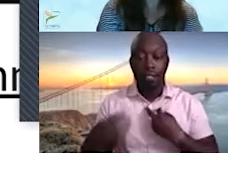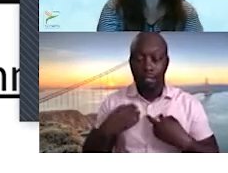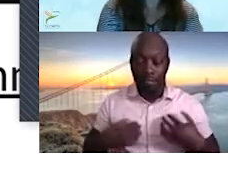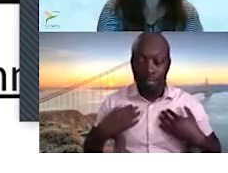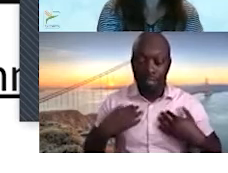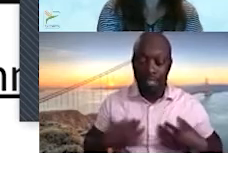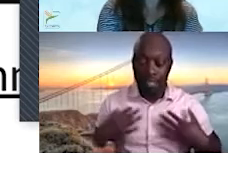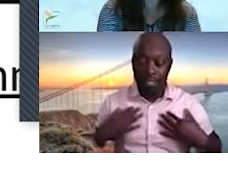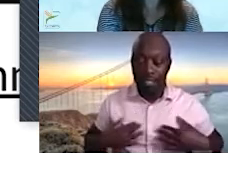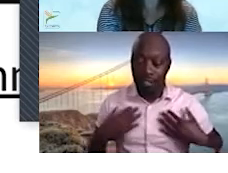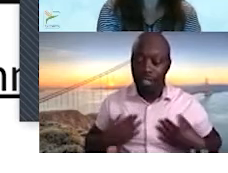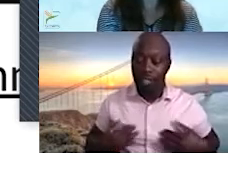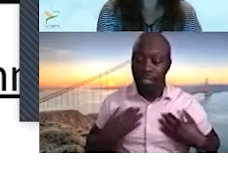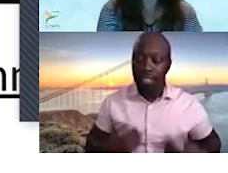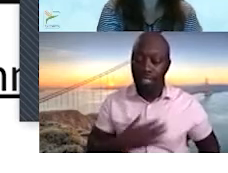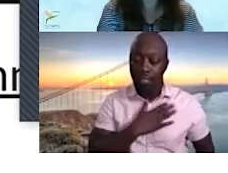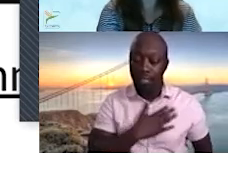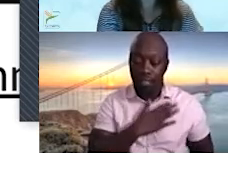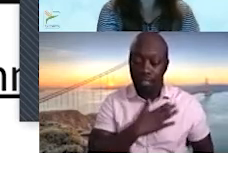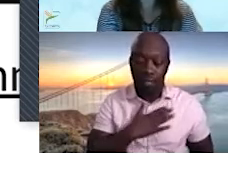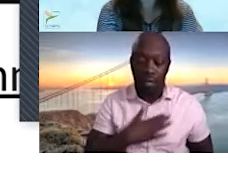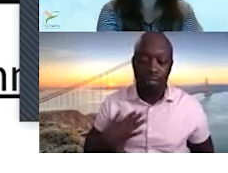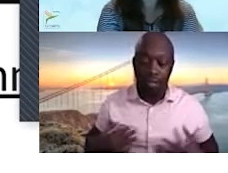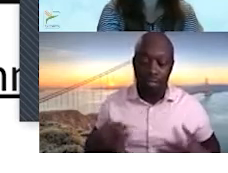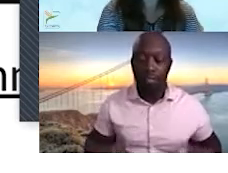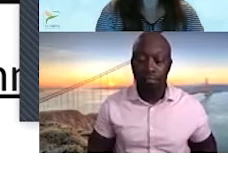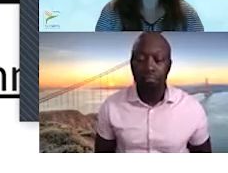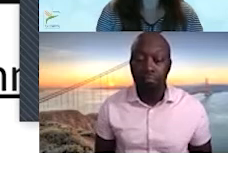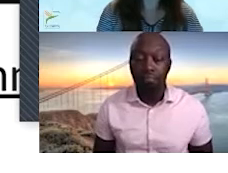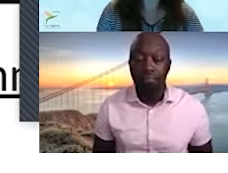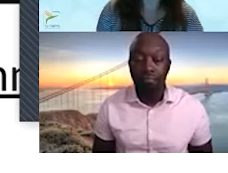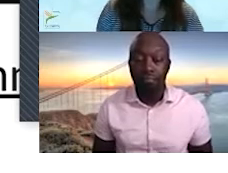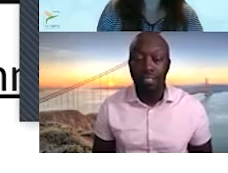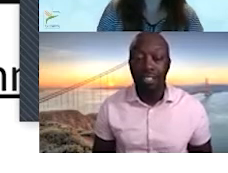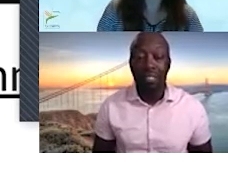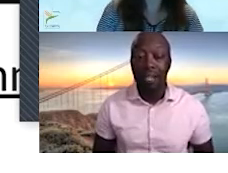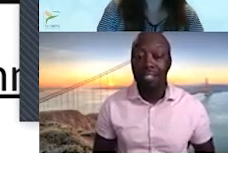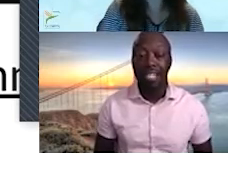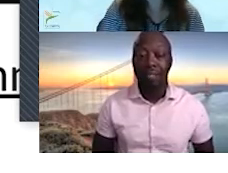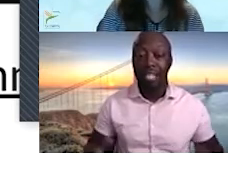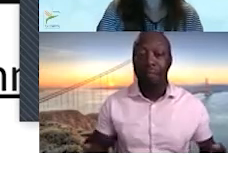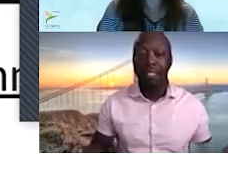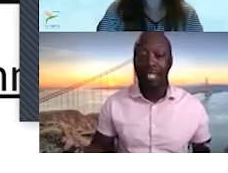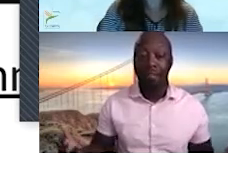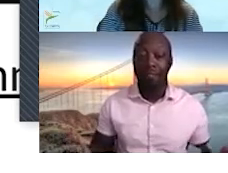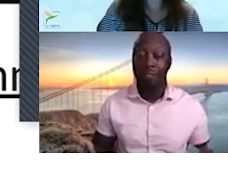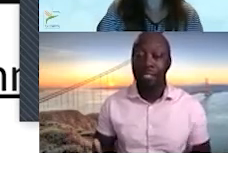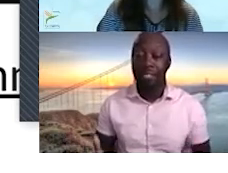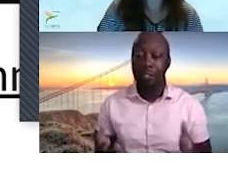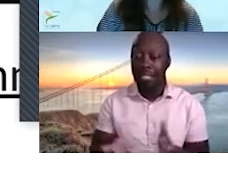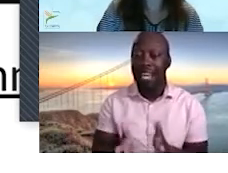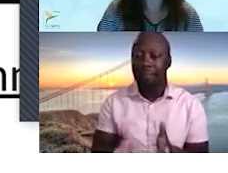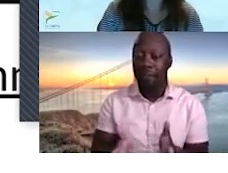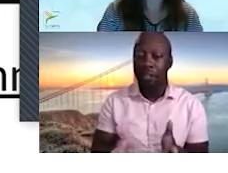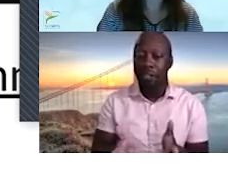And they're feeling it. They're like, oh, I usually get wiped, and usually bad time is a happy time. Feel free to